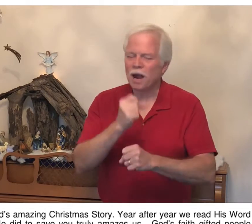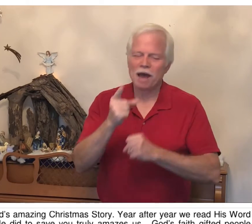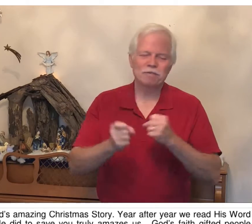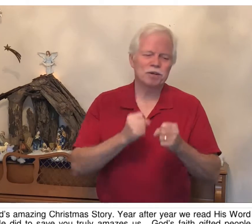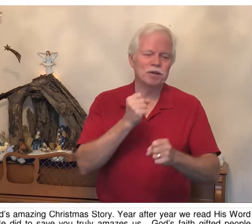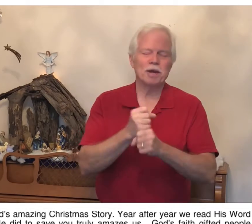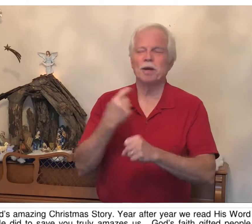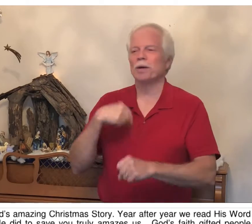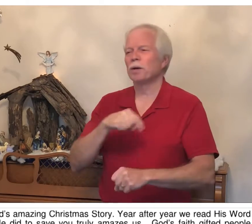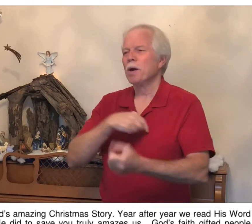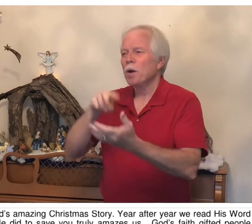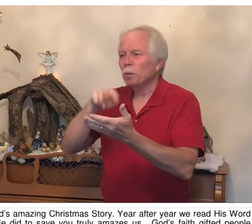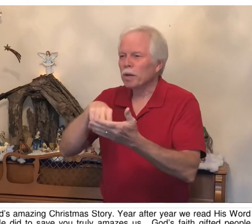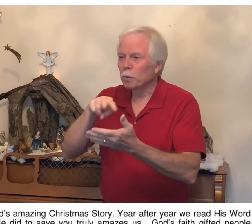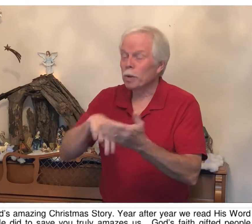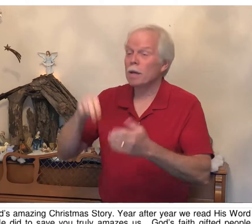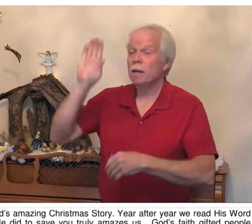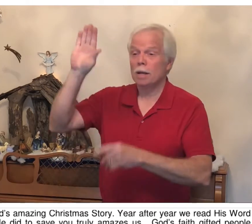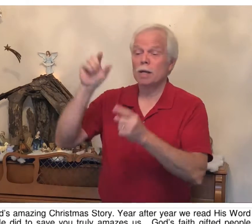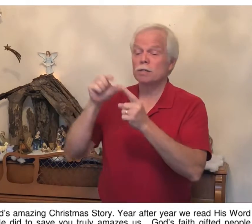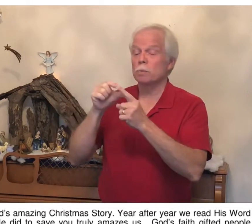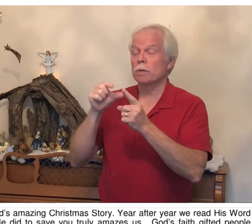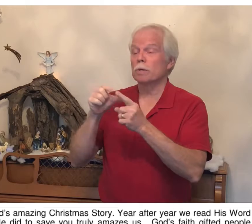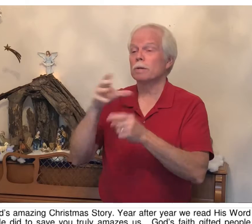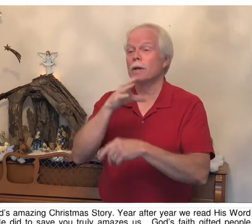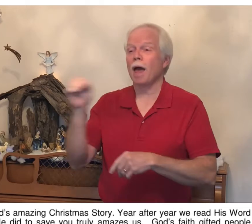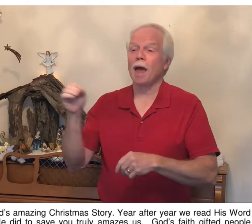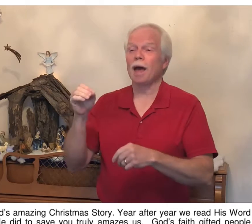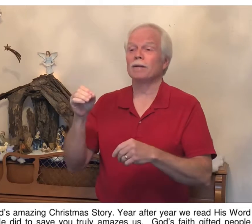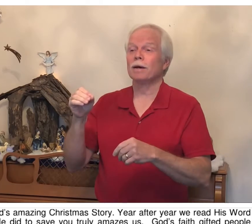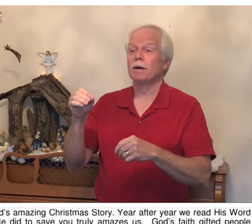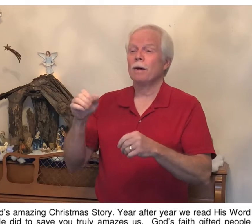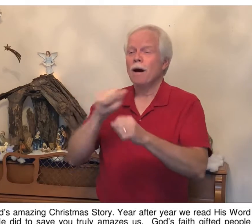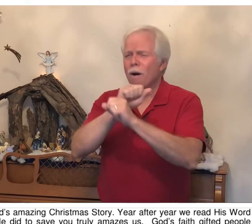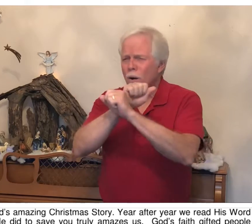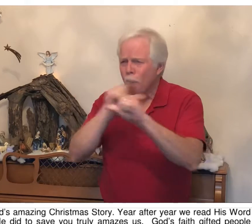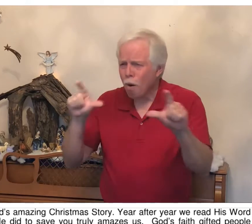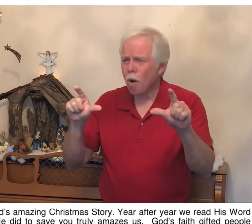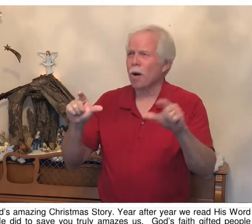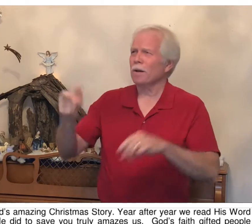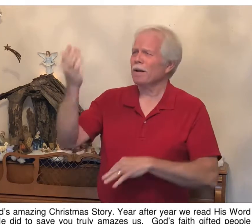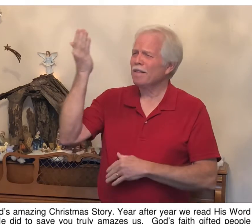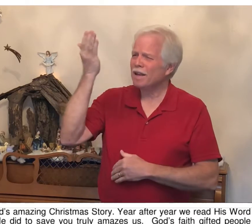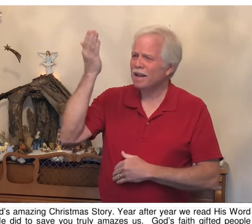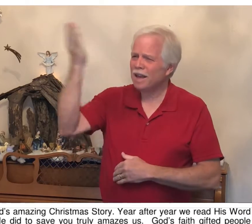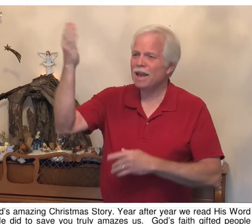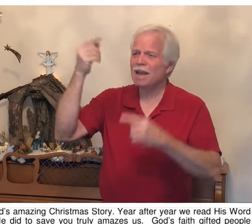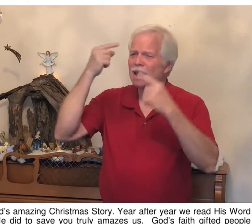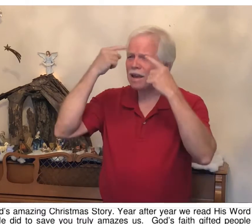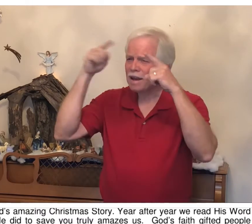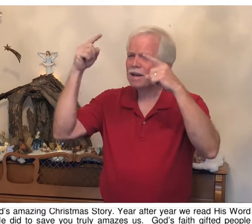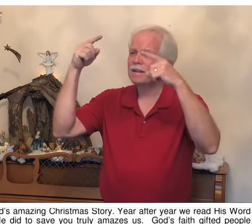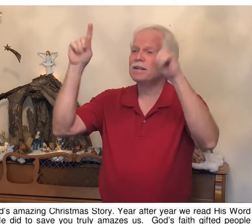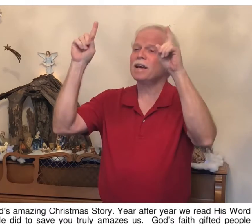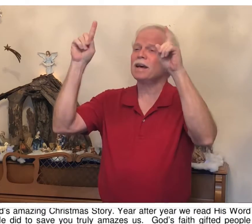after year we read his word and all that he did